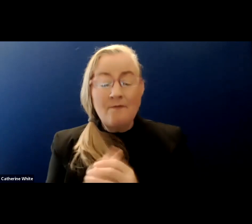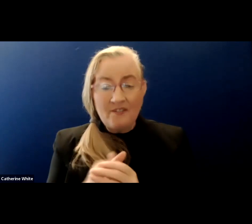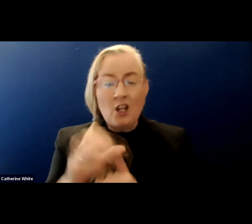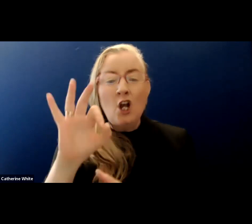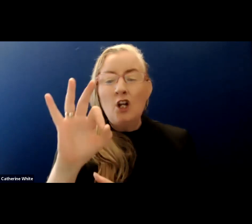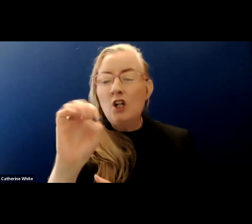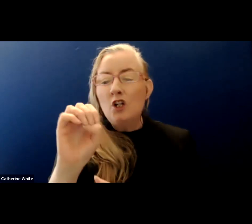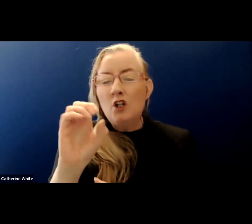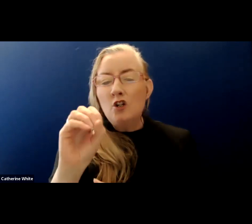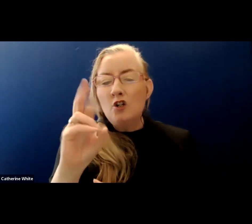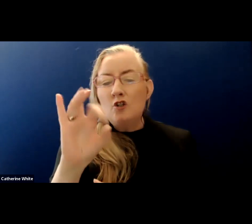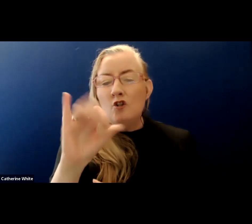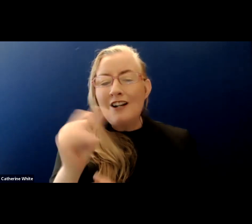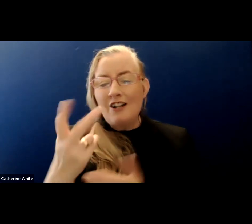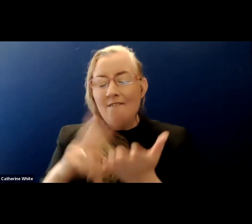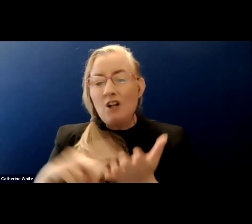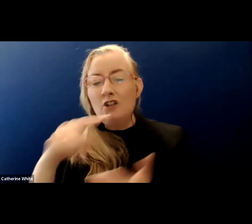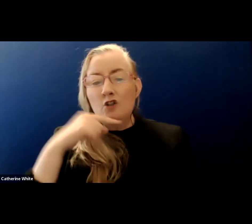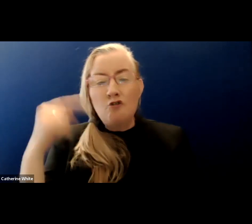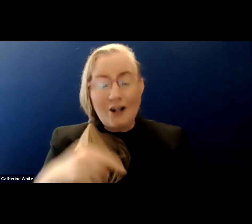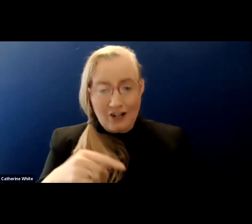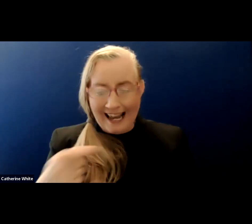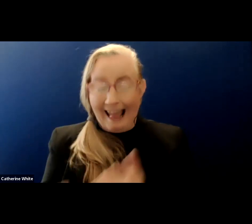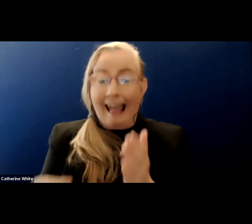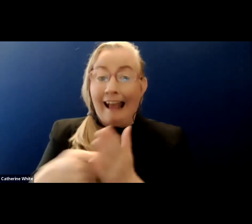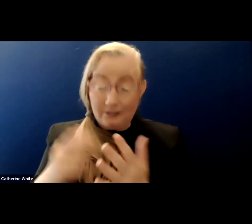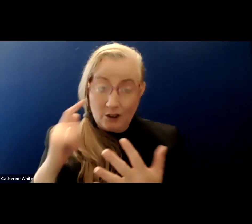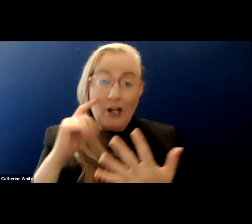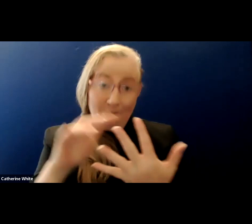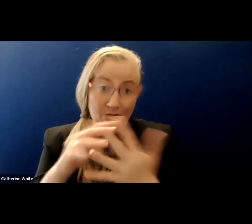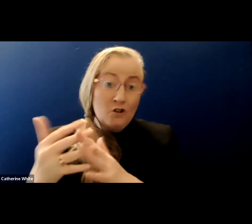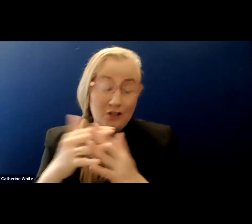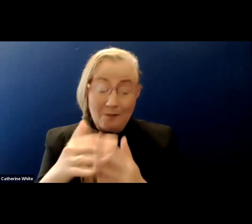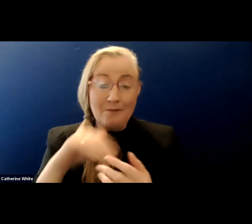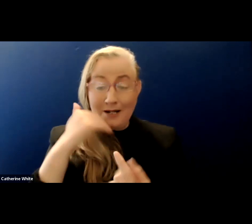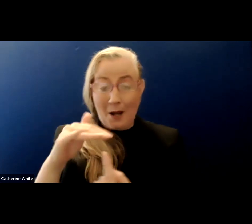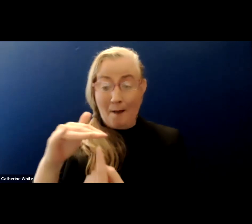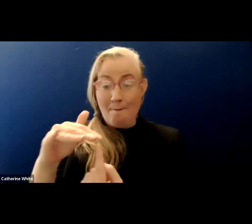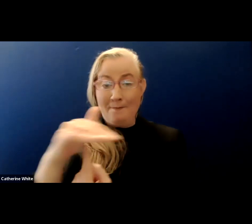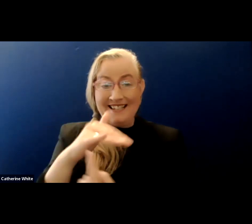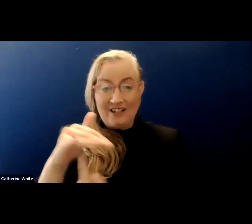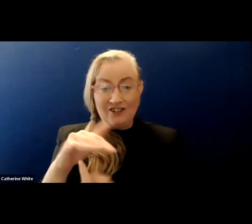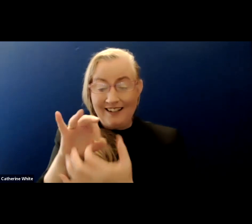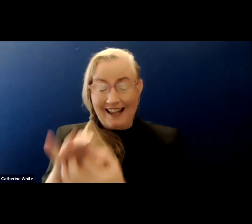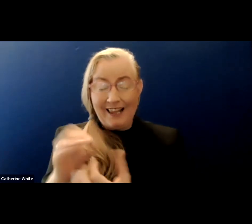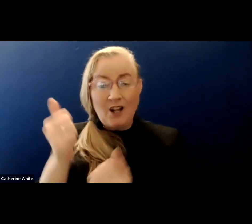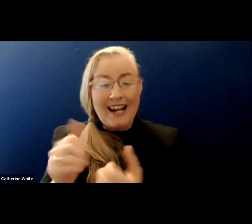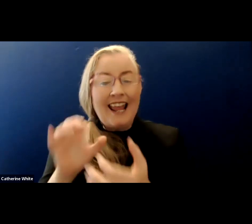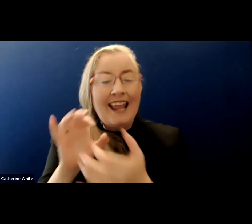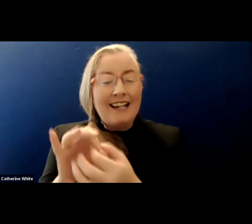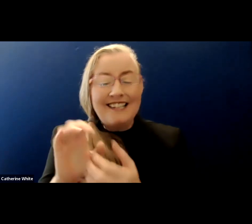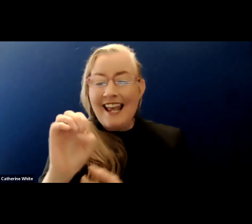versus Russia case certainly seems to add to the confusion in relation to the position of the court in relation to